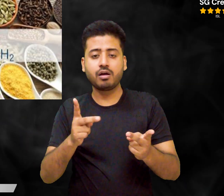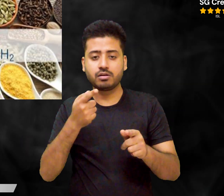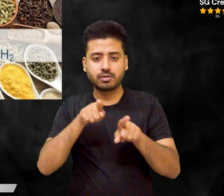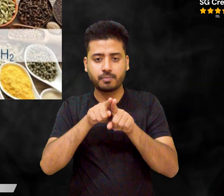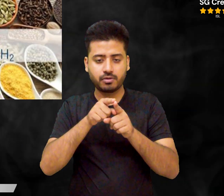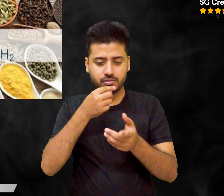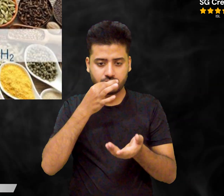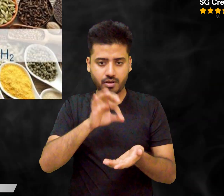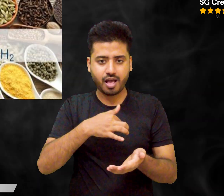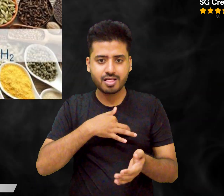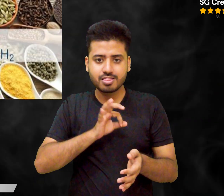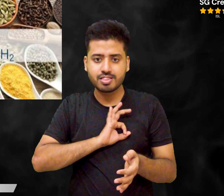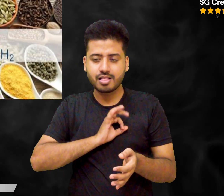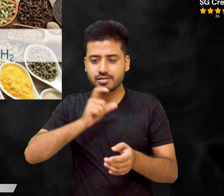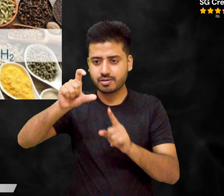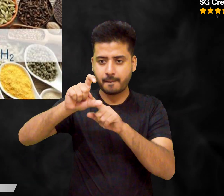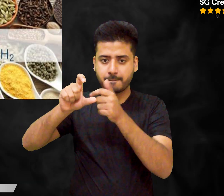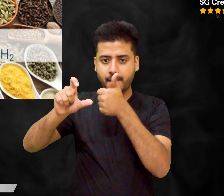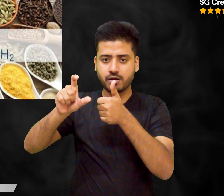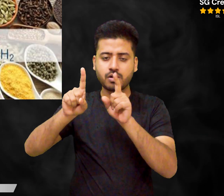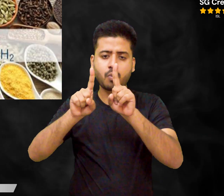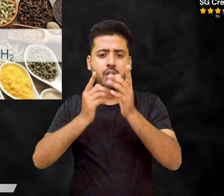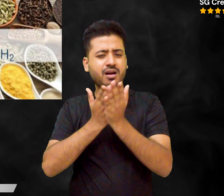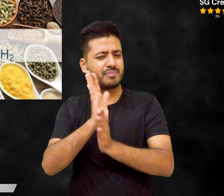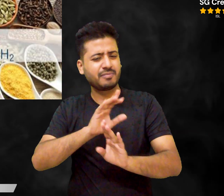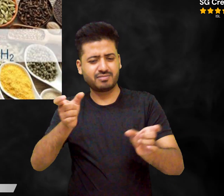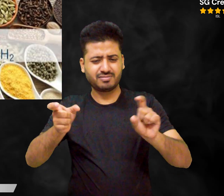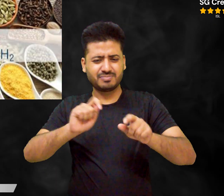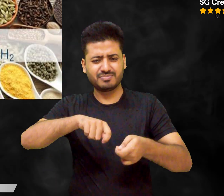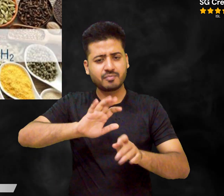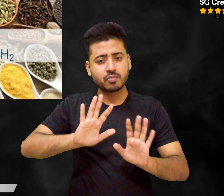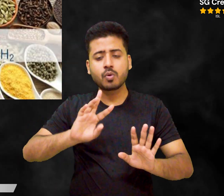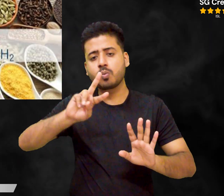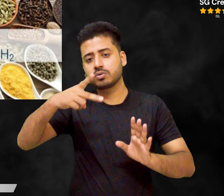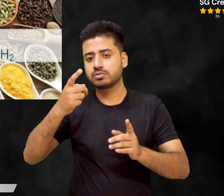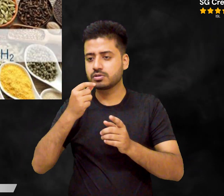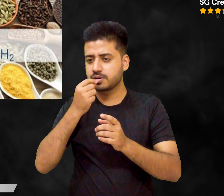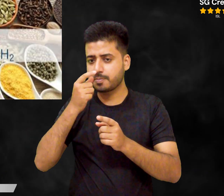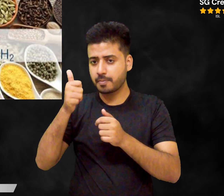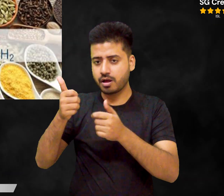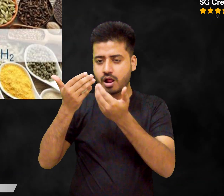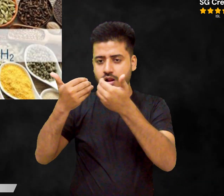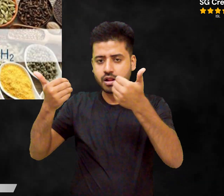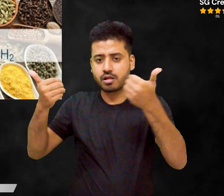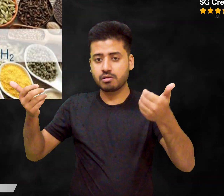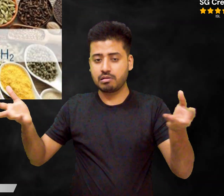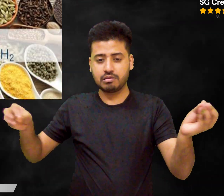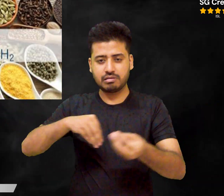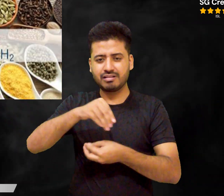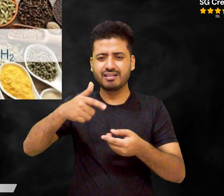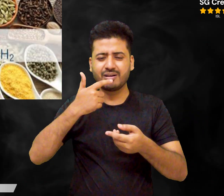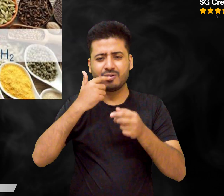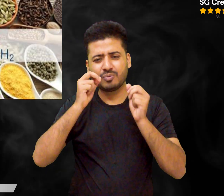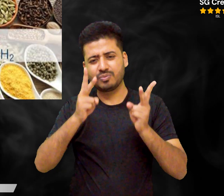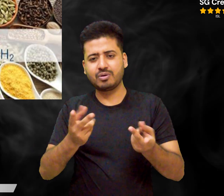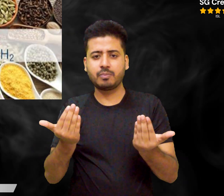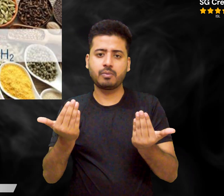Personal preference. The amount of spices to use depends on individual tolerance for heat and desired flavor intensity. Taste